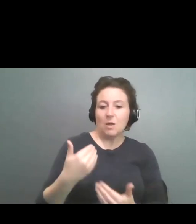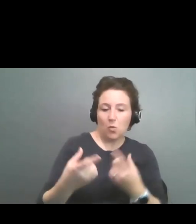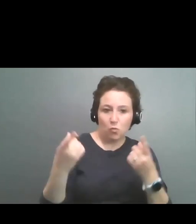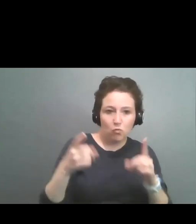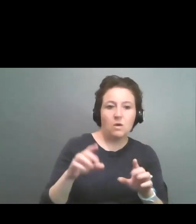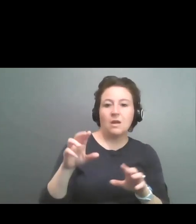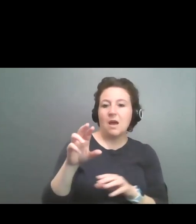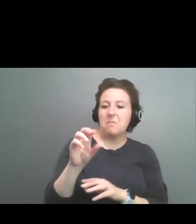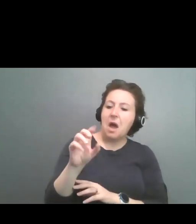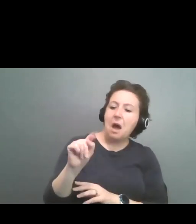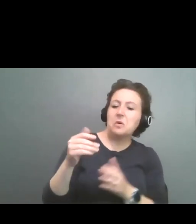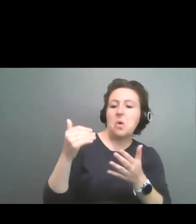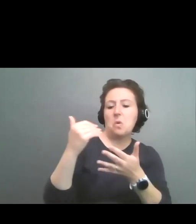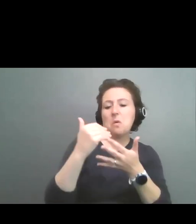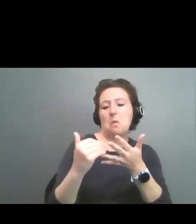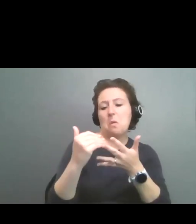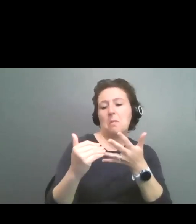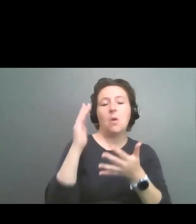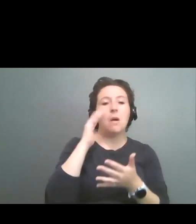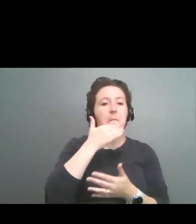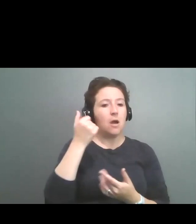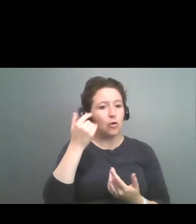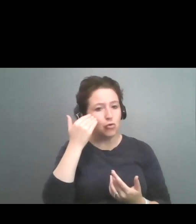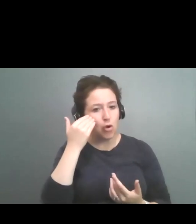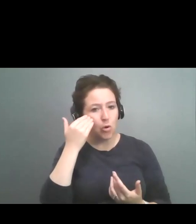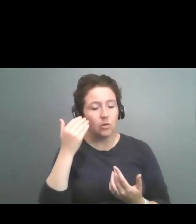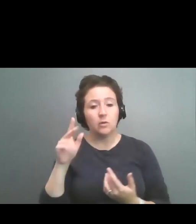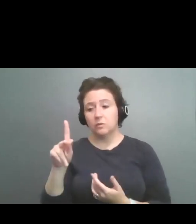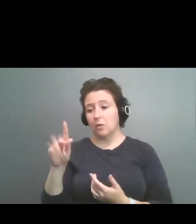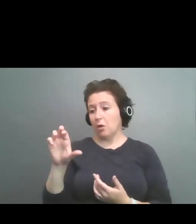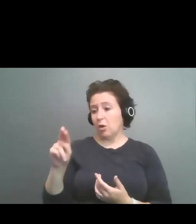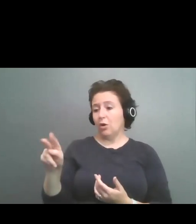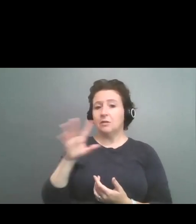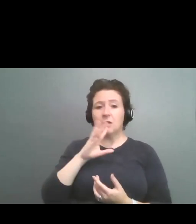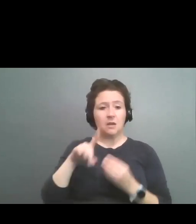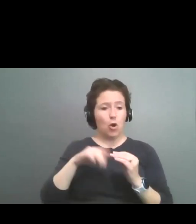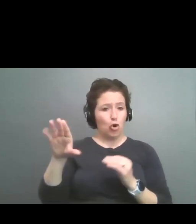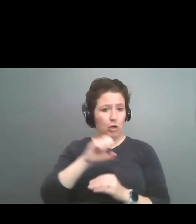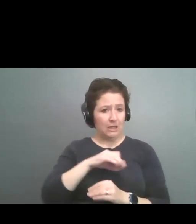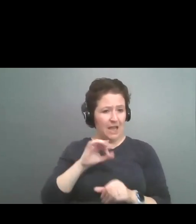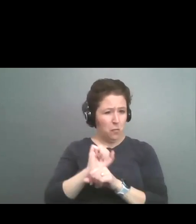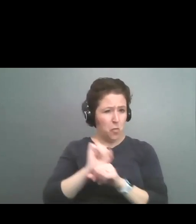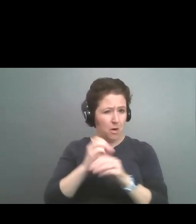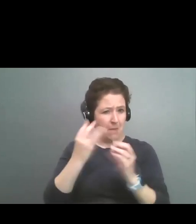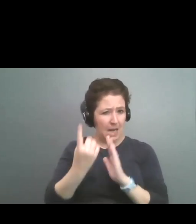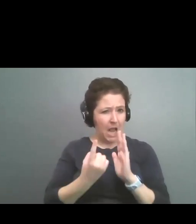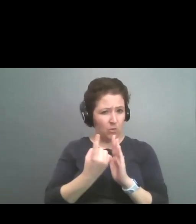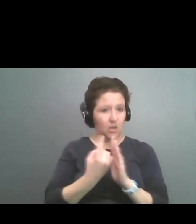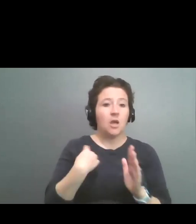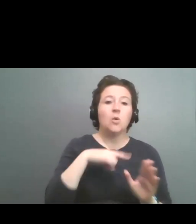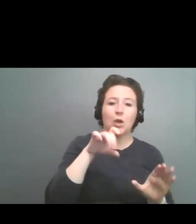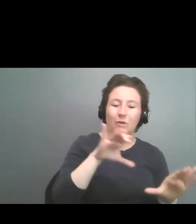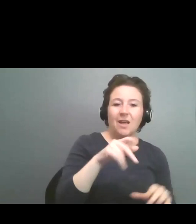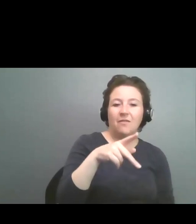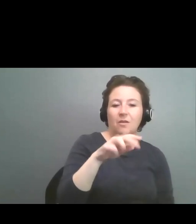as far as early requests. So Karen talked about her staff having to work a lot of hours. We had to do that in the primary.